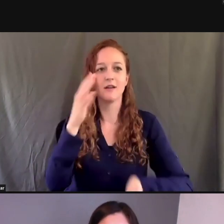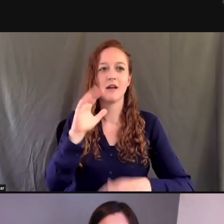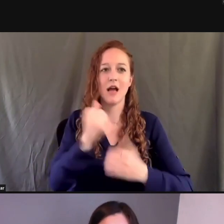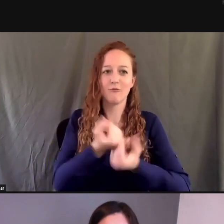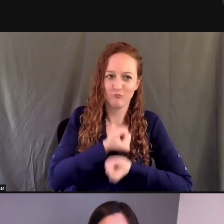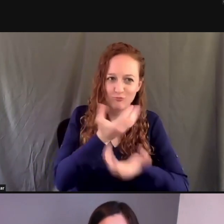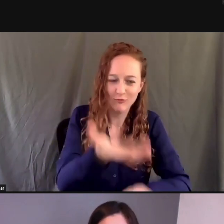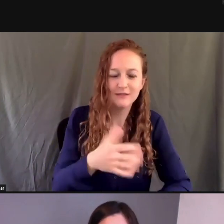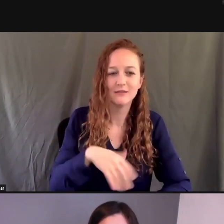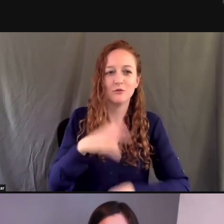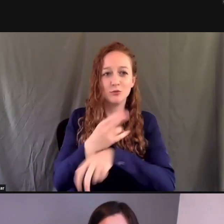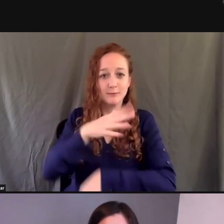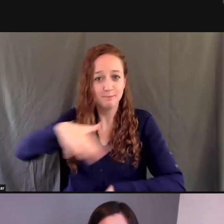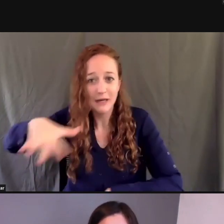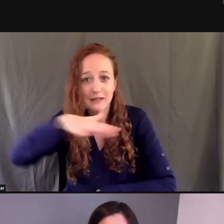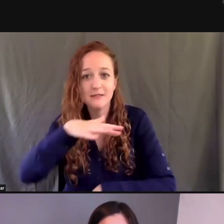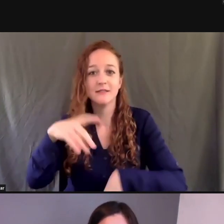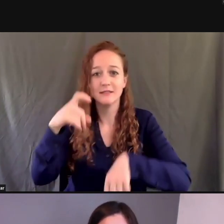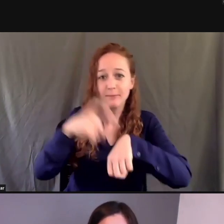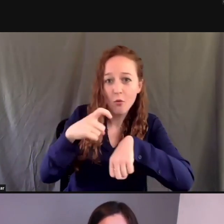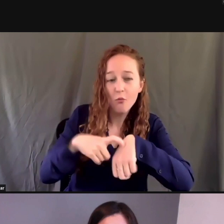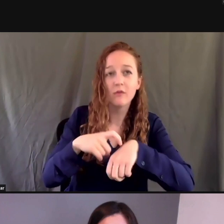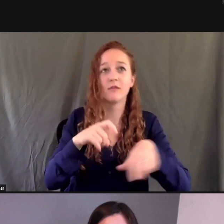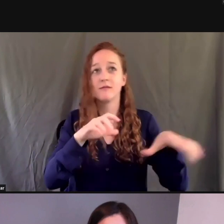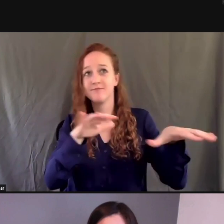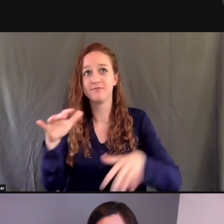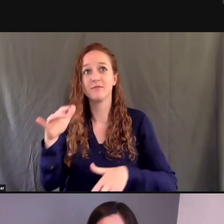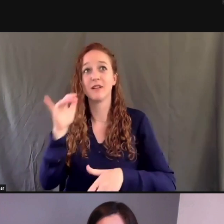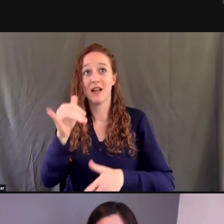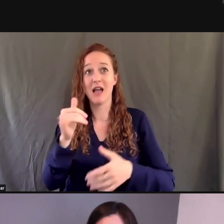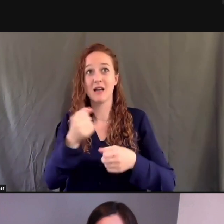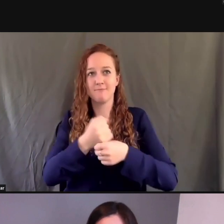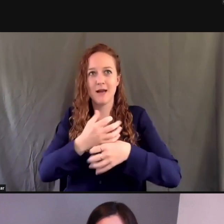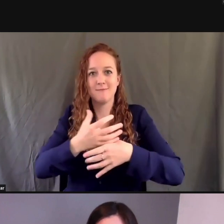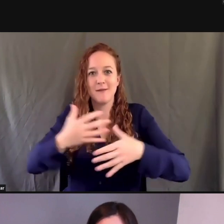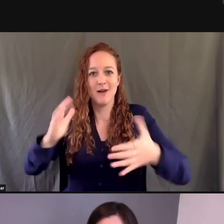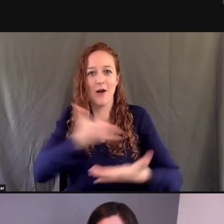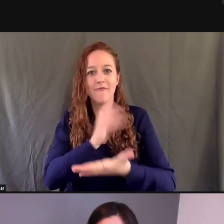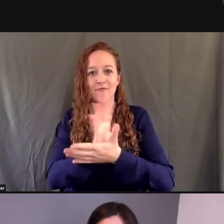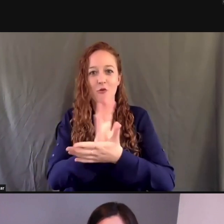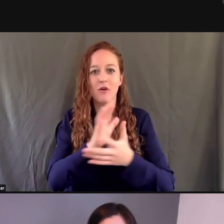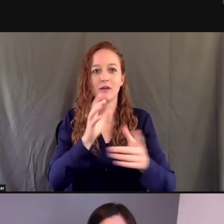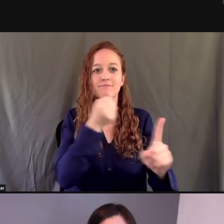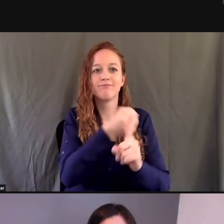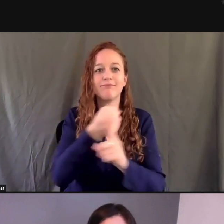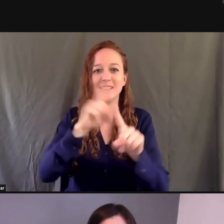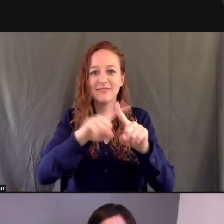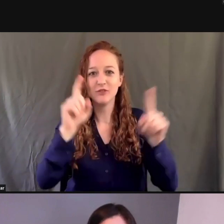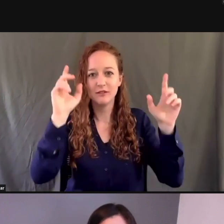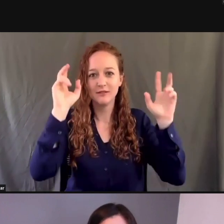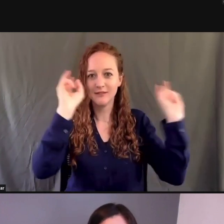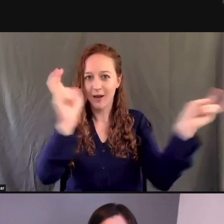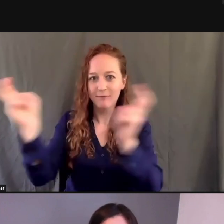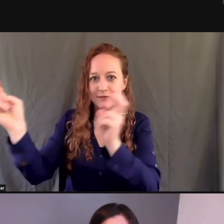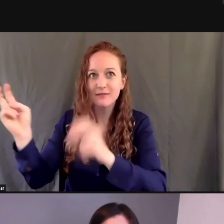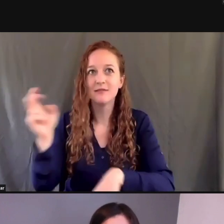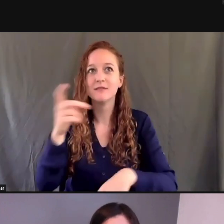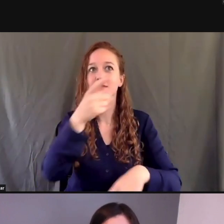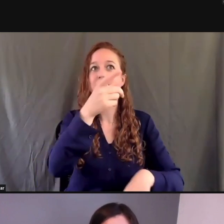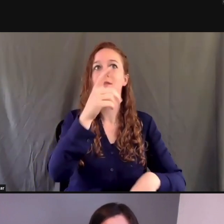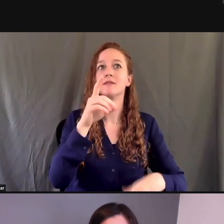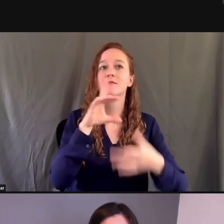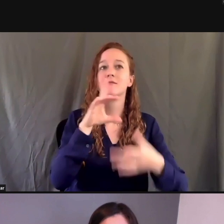So now watching that now and looking back, I can think of all the different sign choices I could have used. And, you